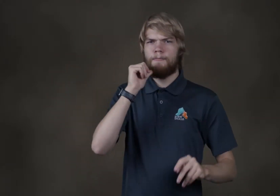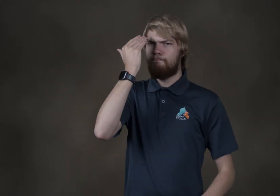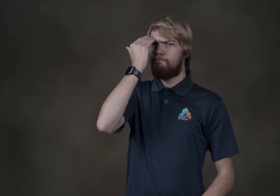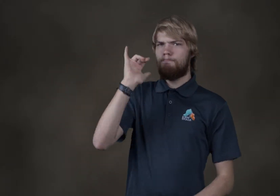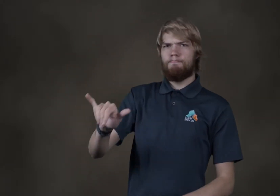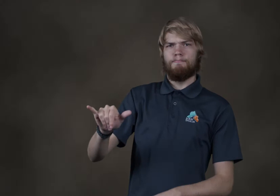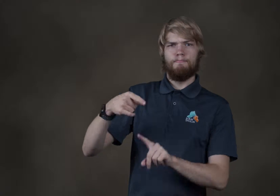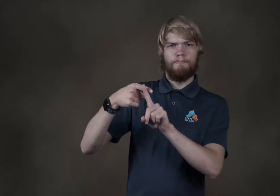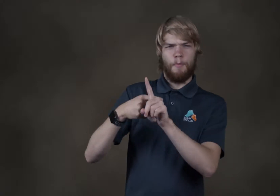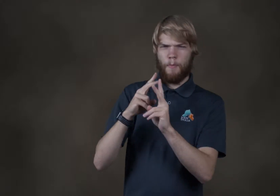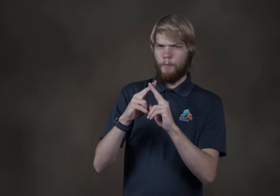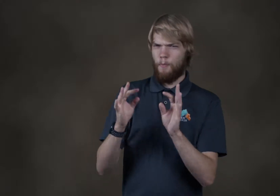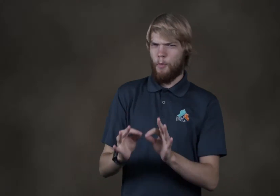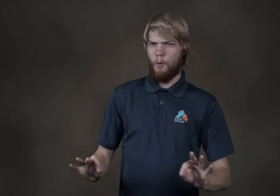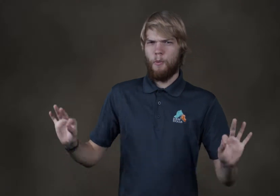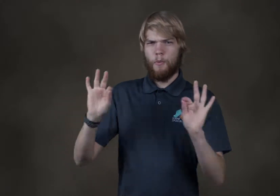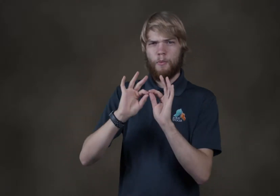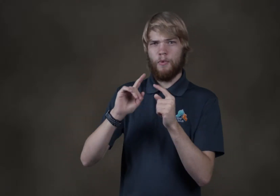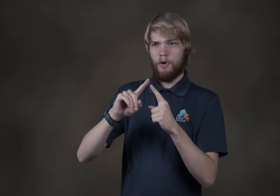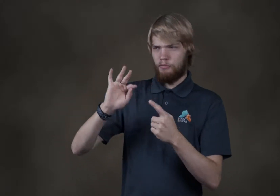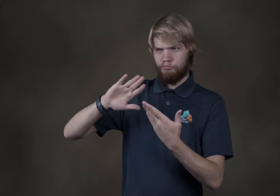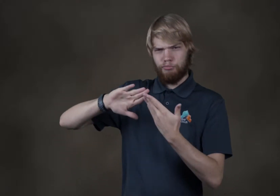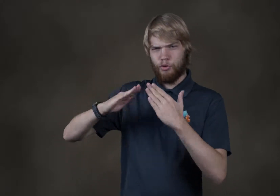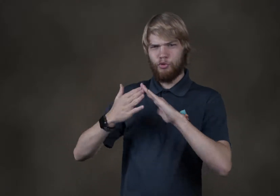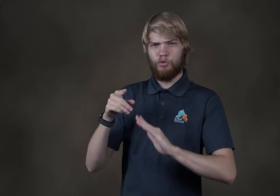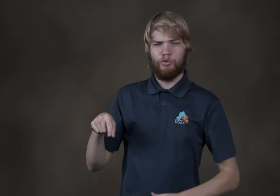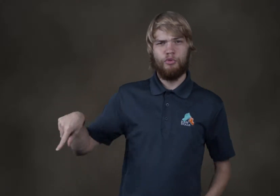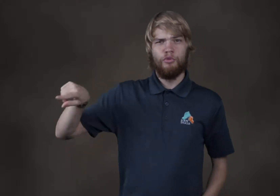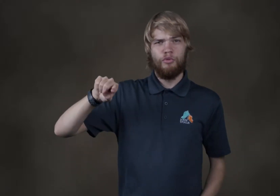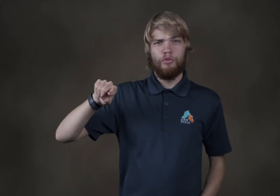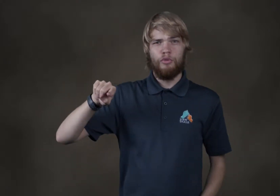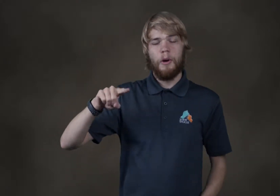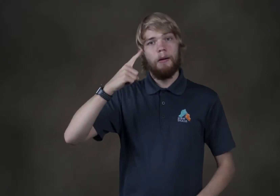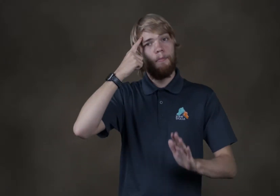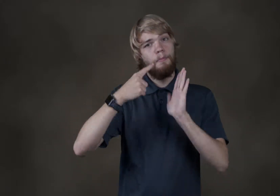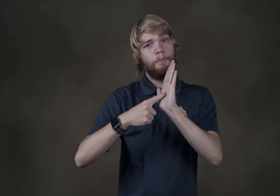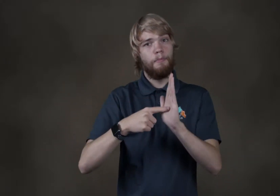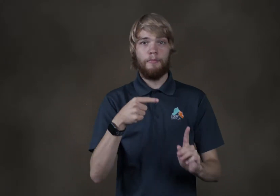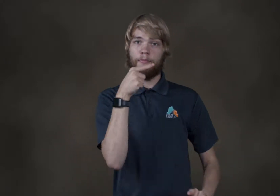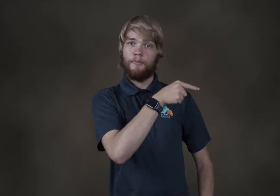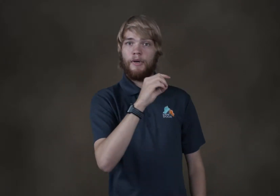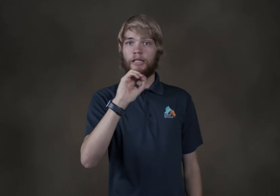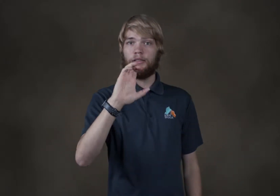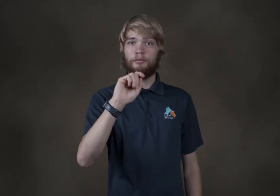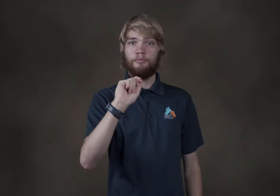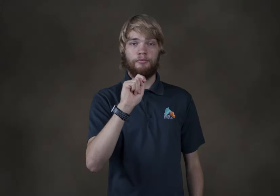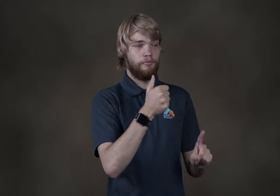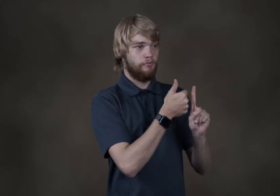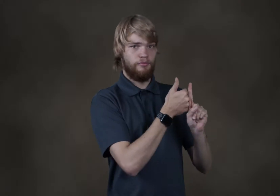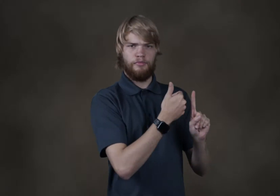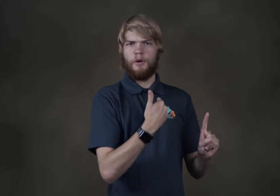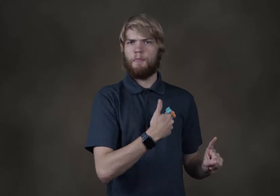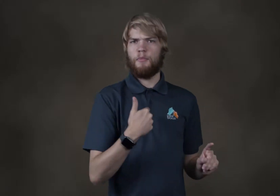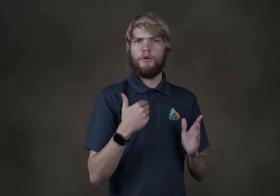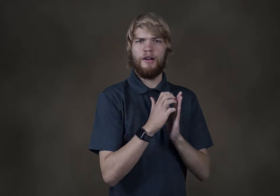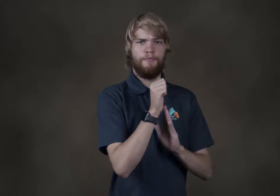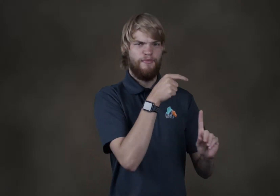Many people aren't aware that there's a month dedicated to this topic, much like October is